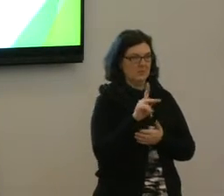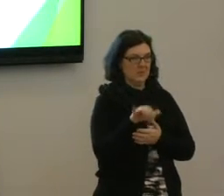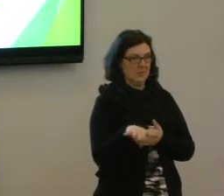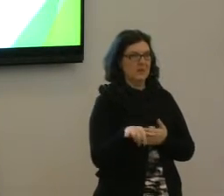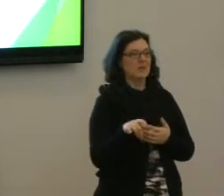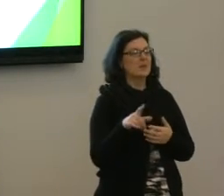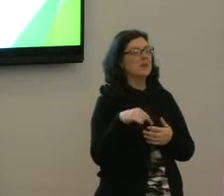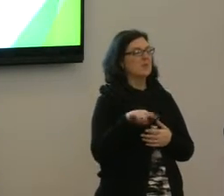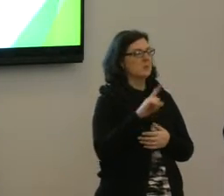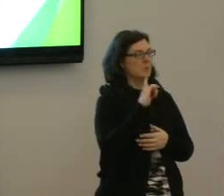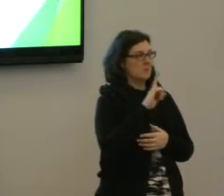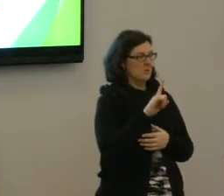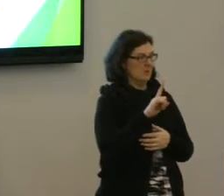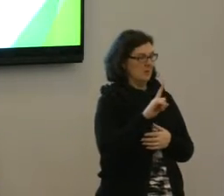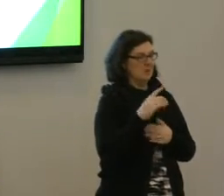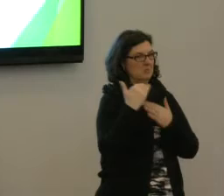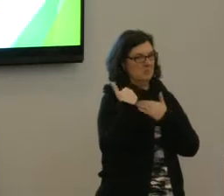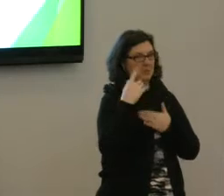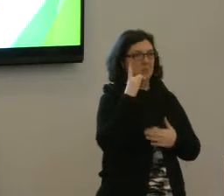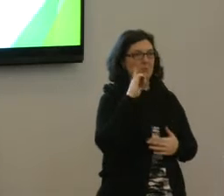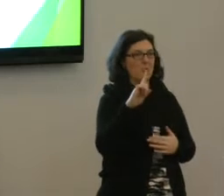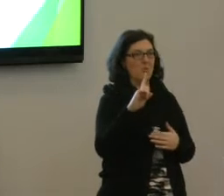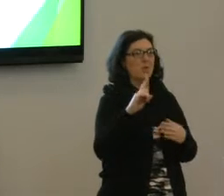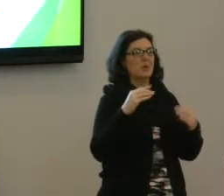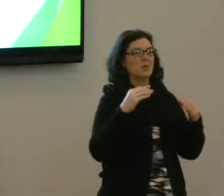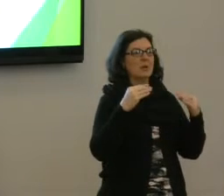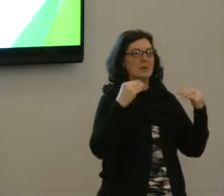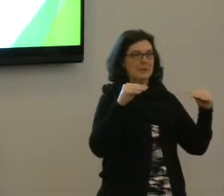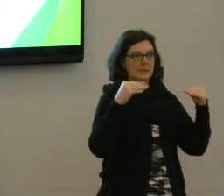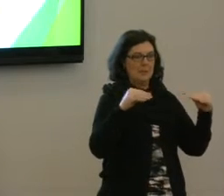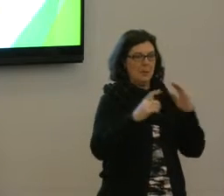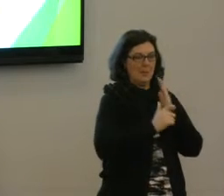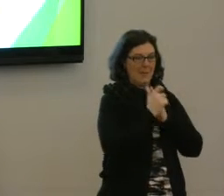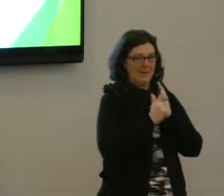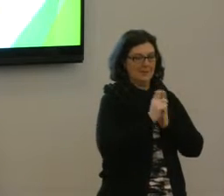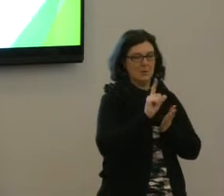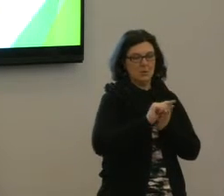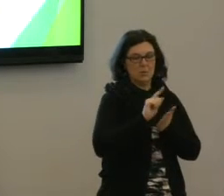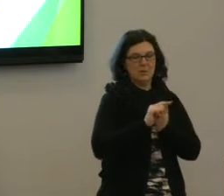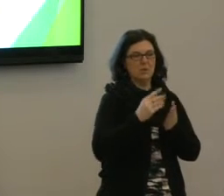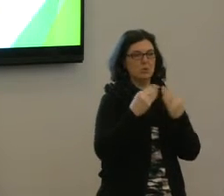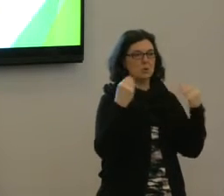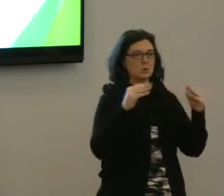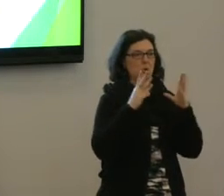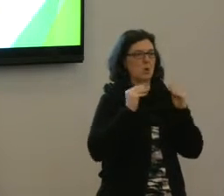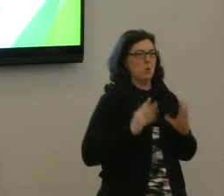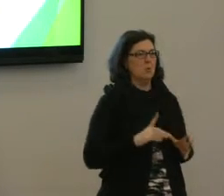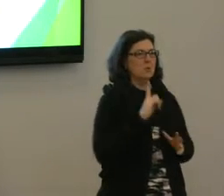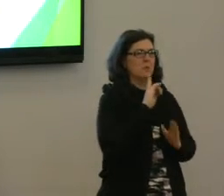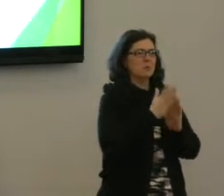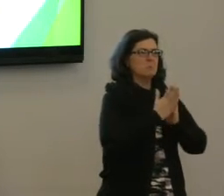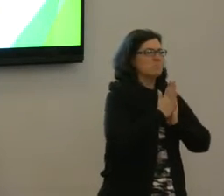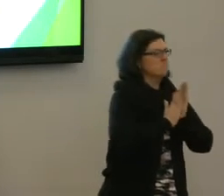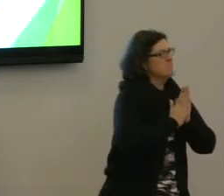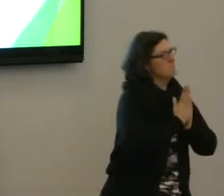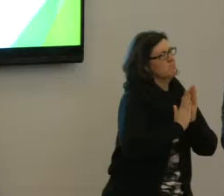around a cart full of newspapers and magazines and sold them to the store owners. And he was passionate about the church.